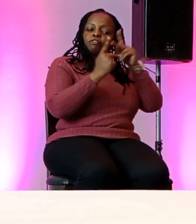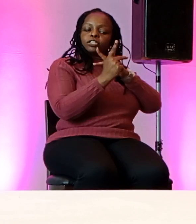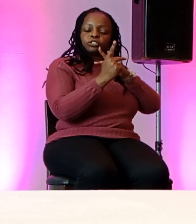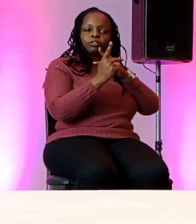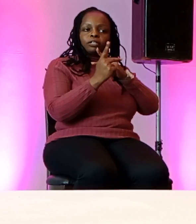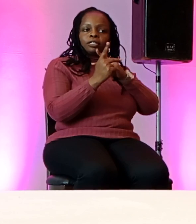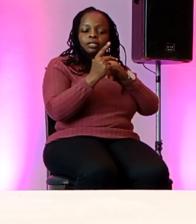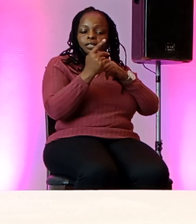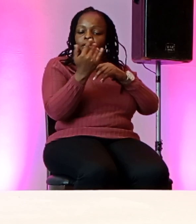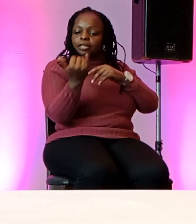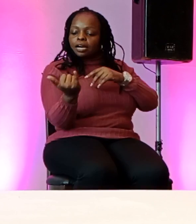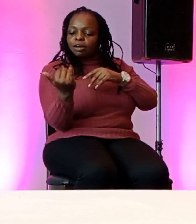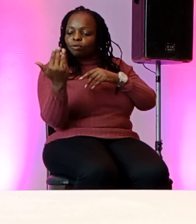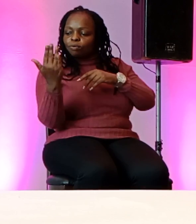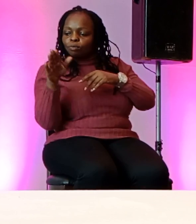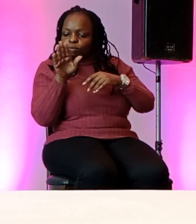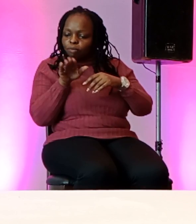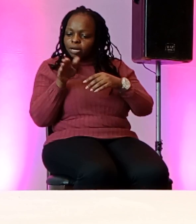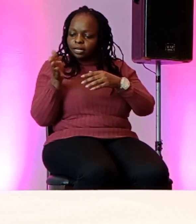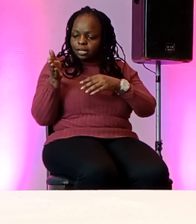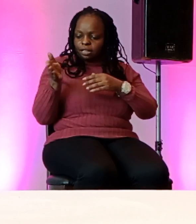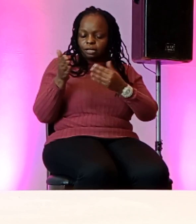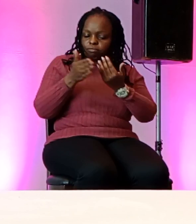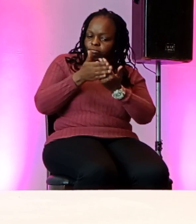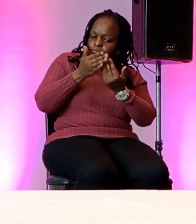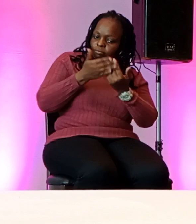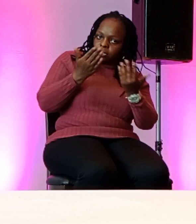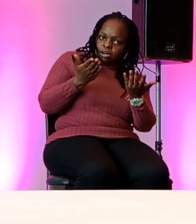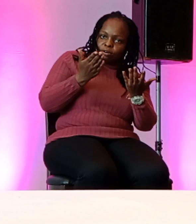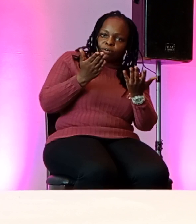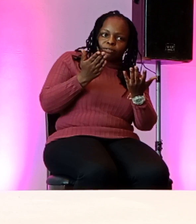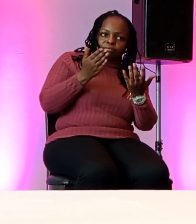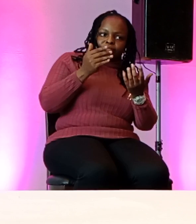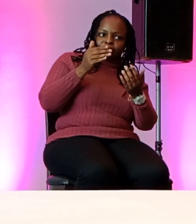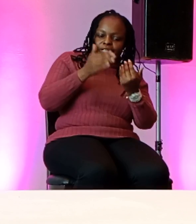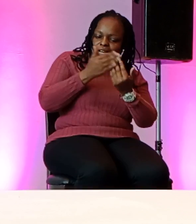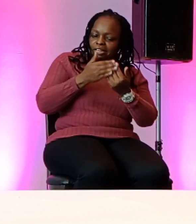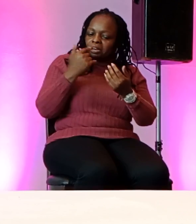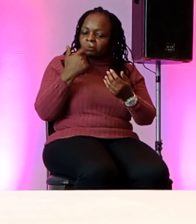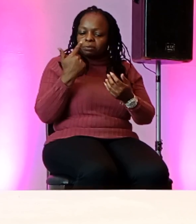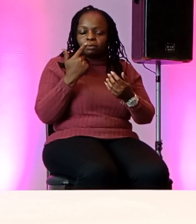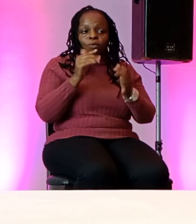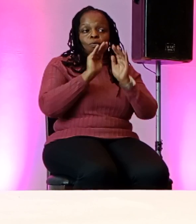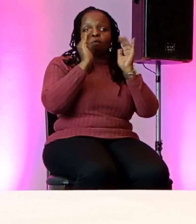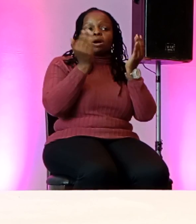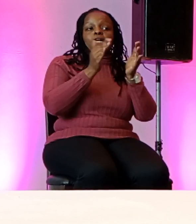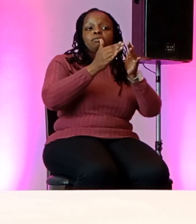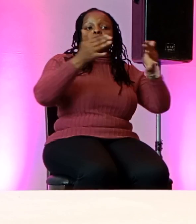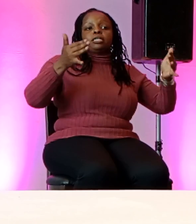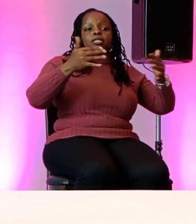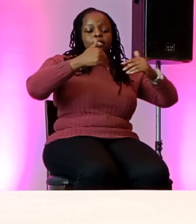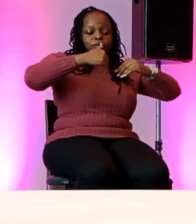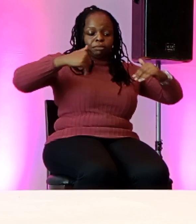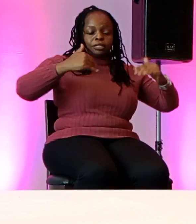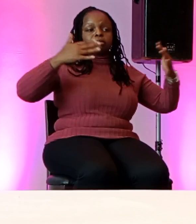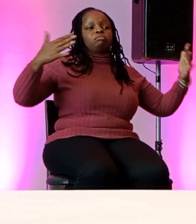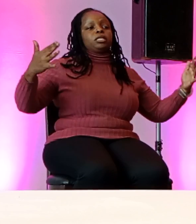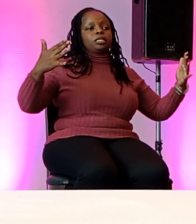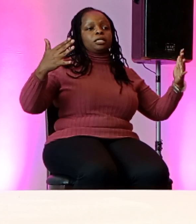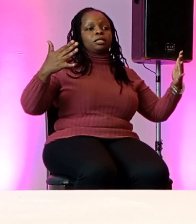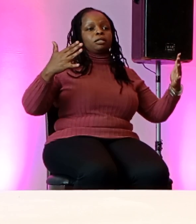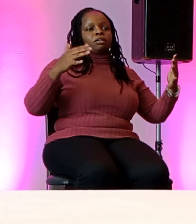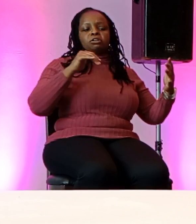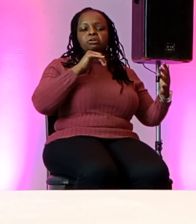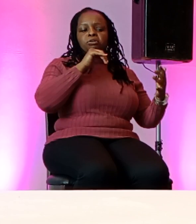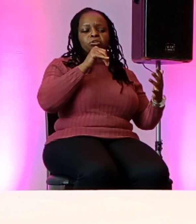this doctor today treating me at my old age, I am the one who mentored her. So the world is big, the spaces are many. Let's